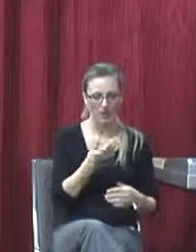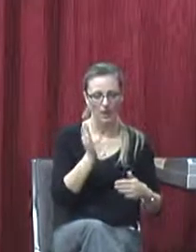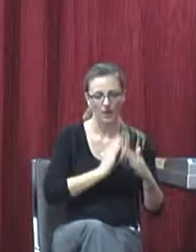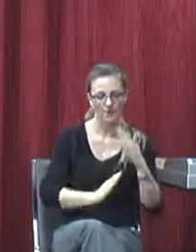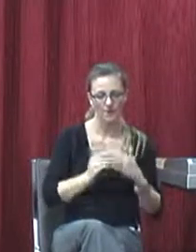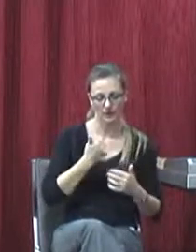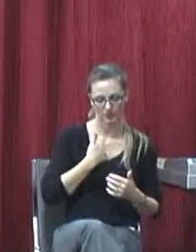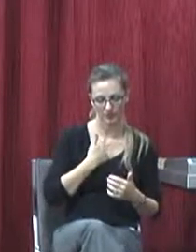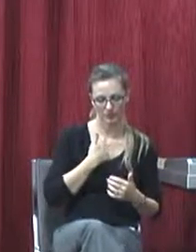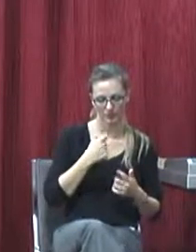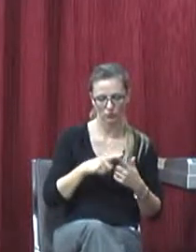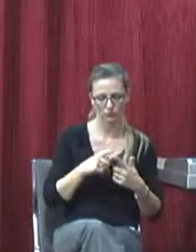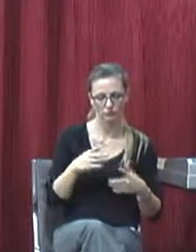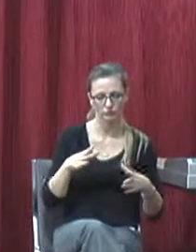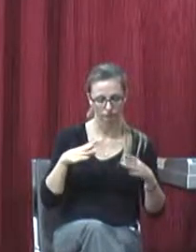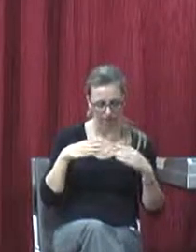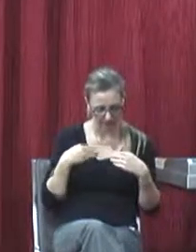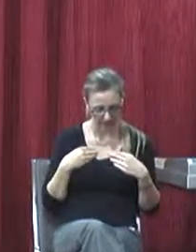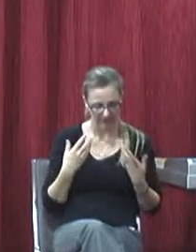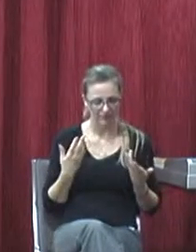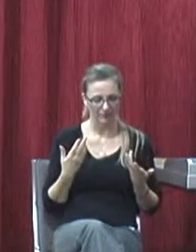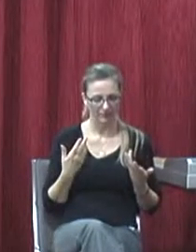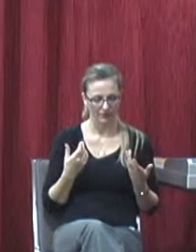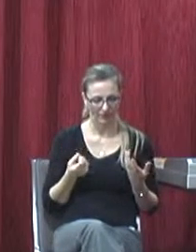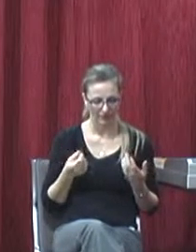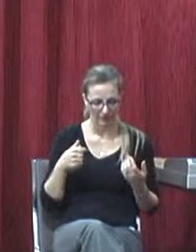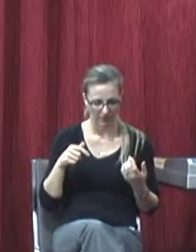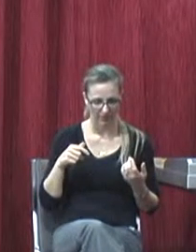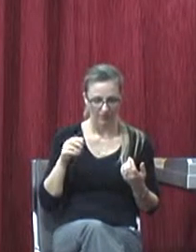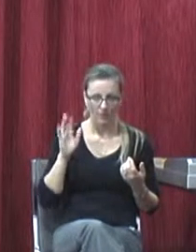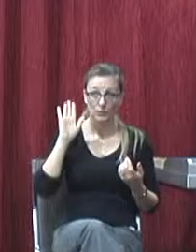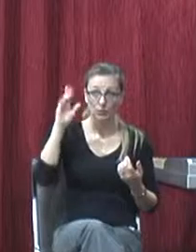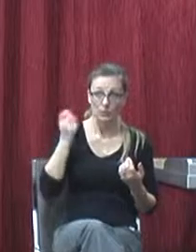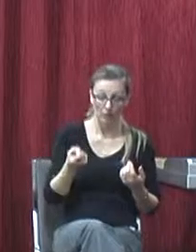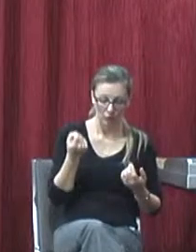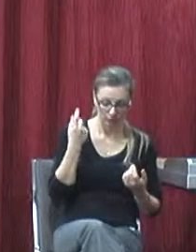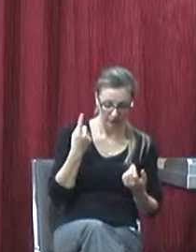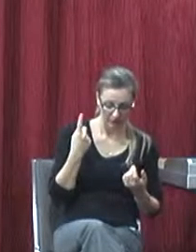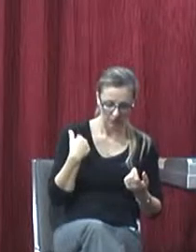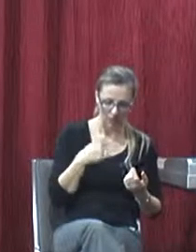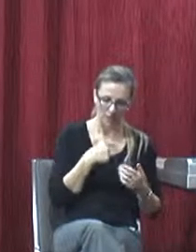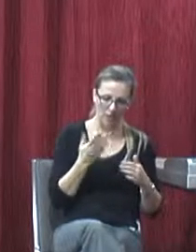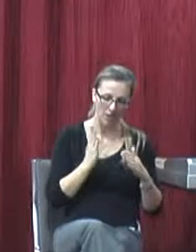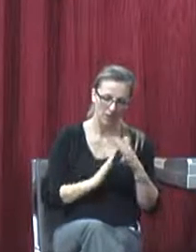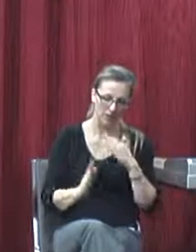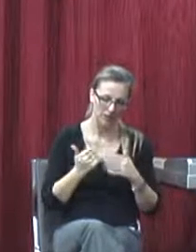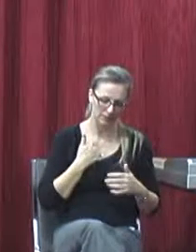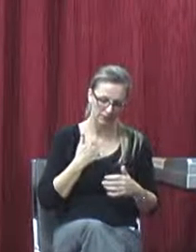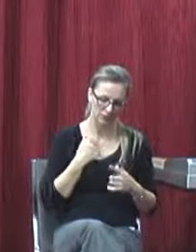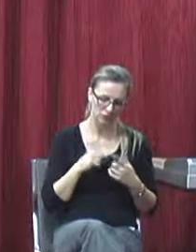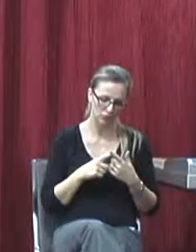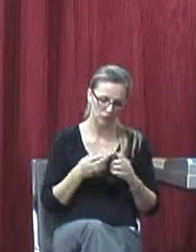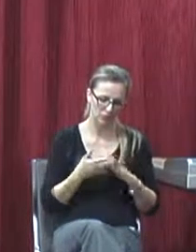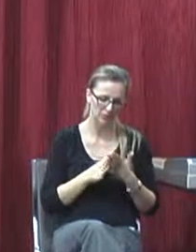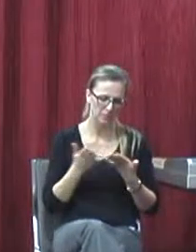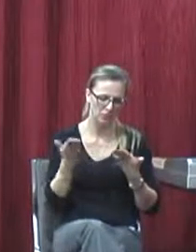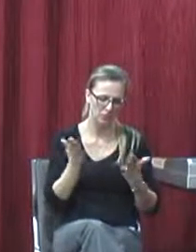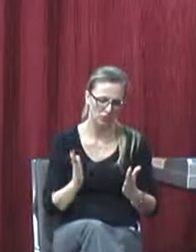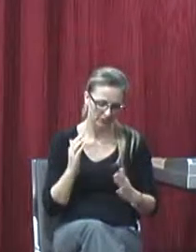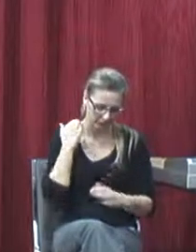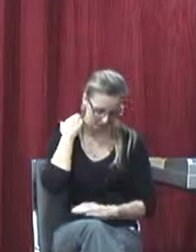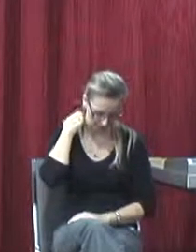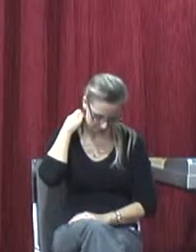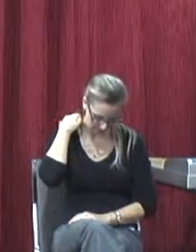ourselves to receive this understanding. We humble ourselves to be servants, oh